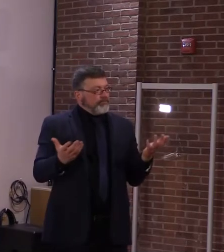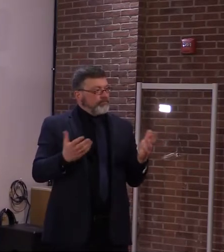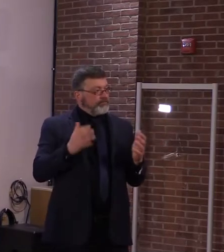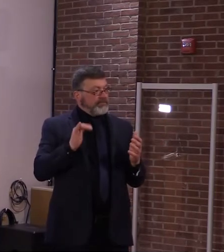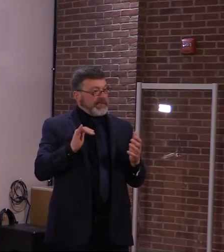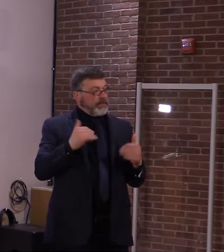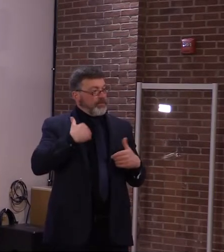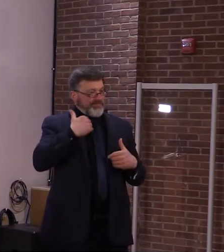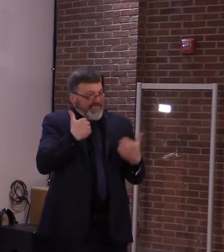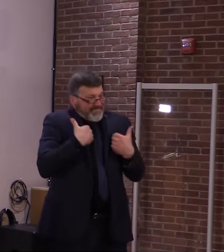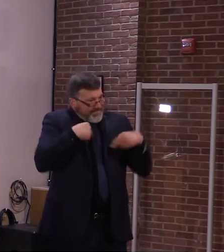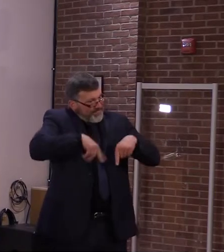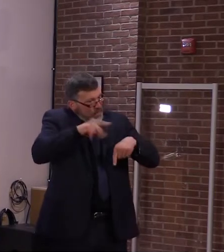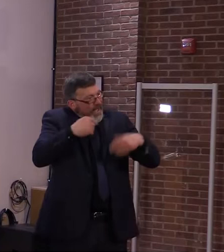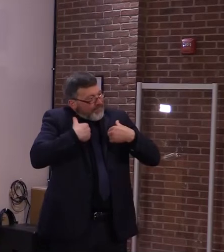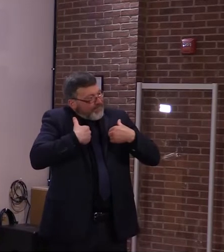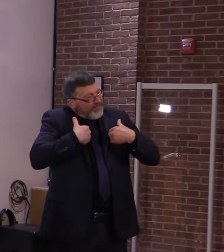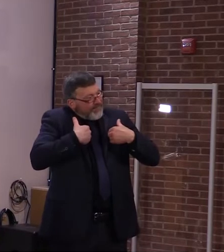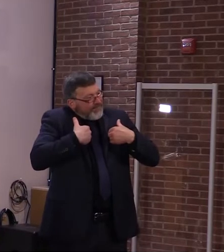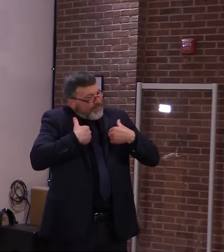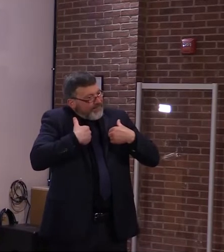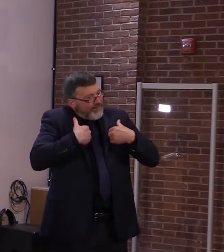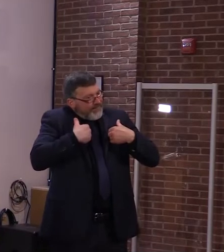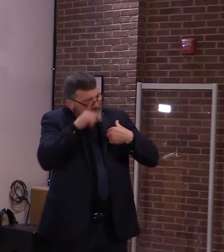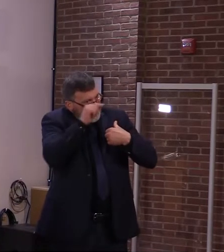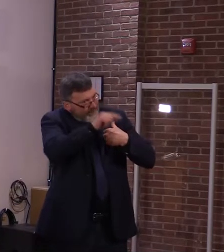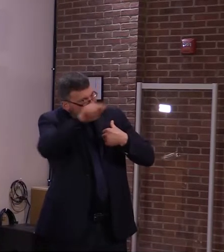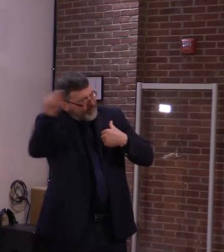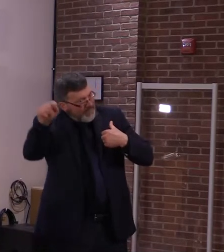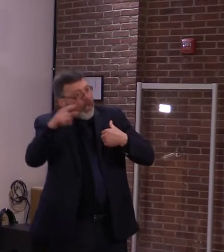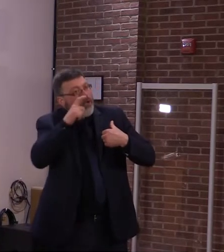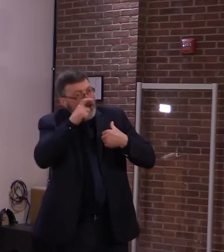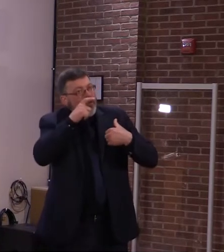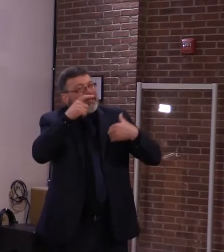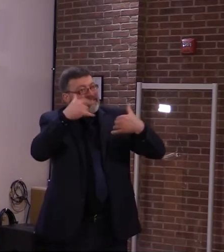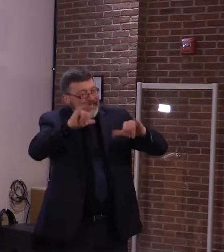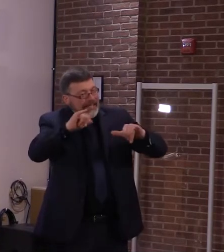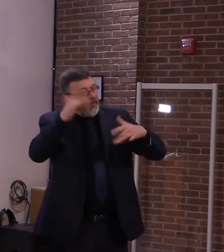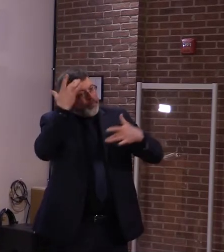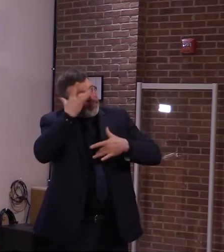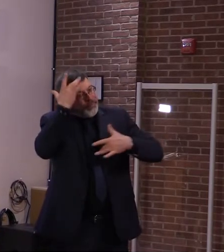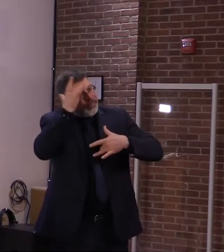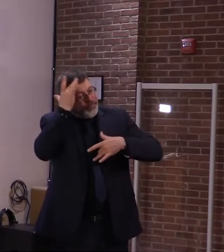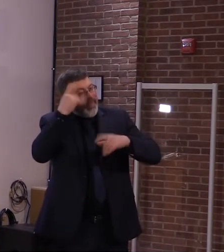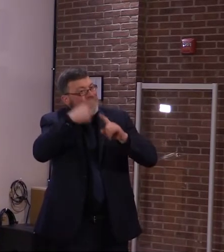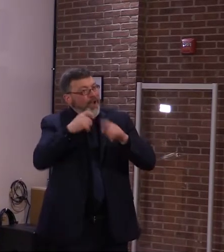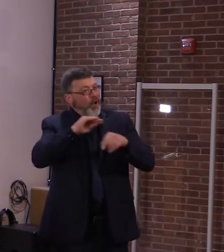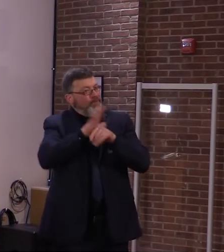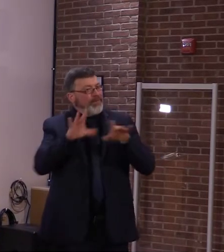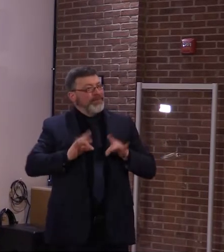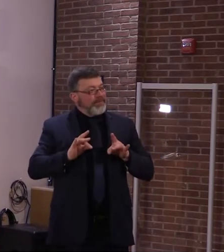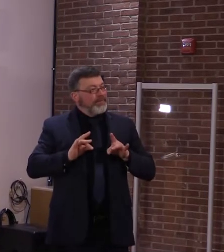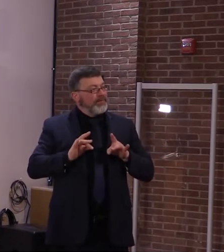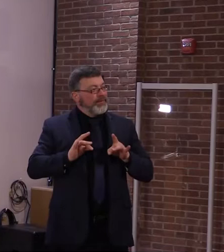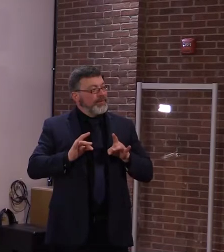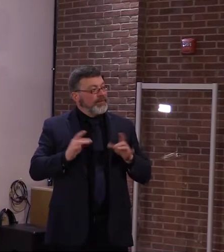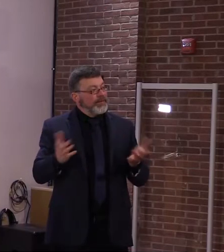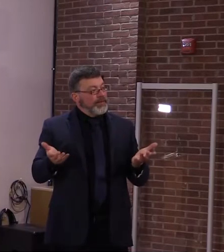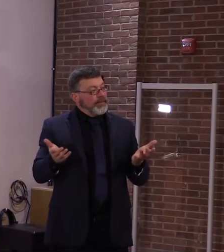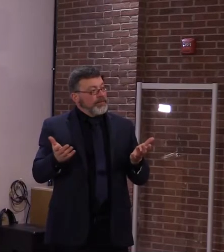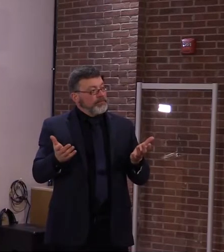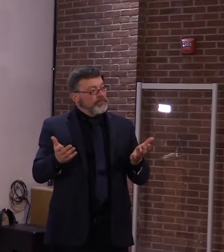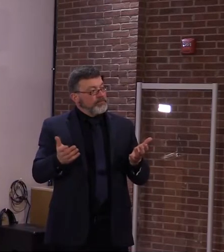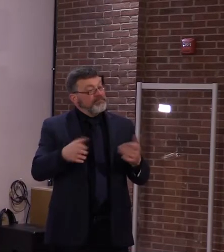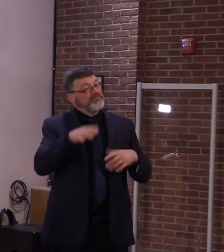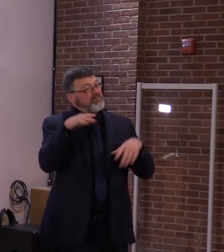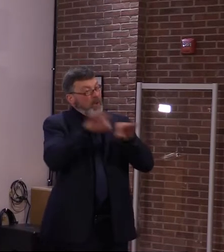want them to be able to turn to aspects of the healthcare community to have their stories heard and